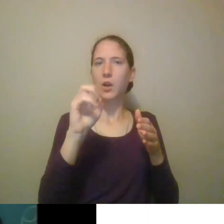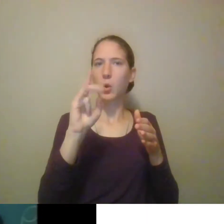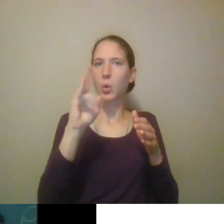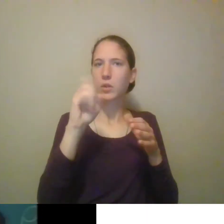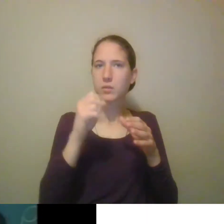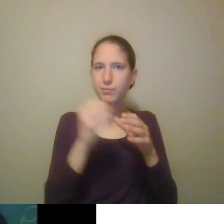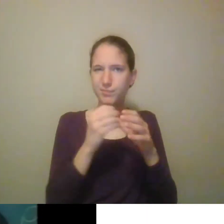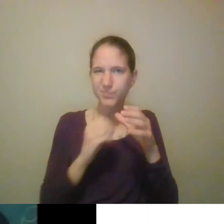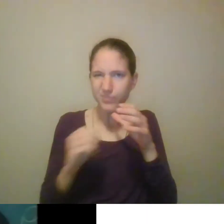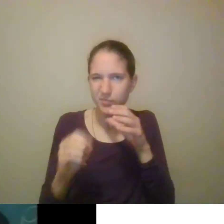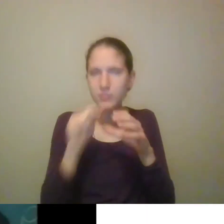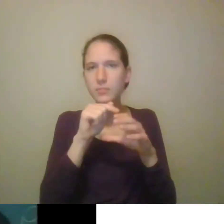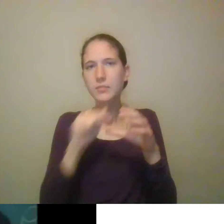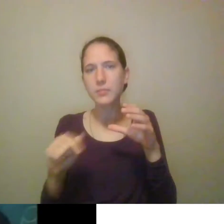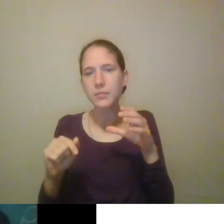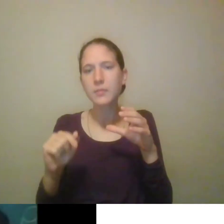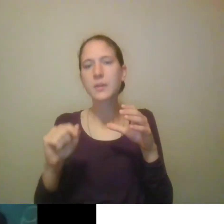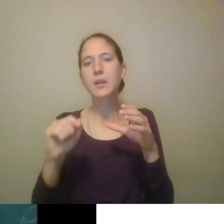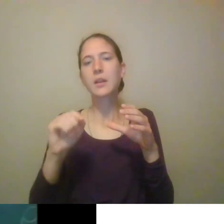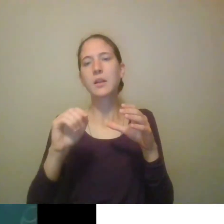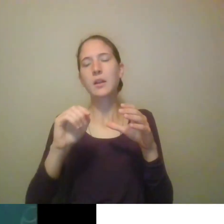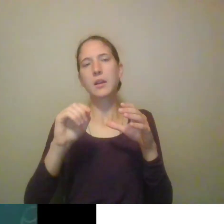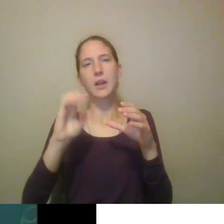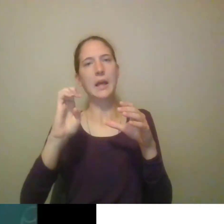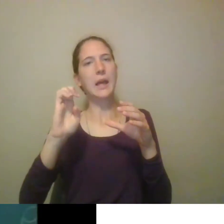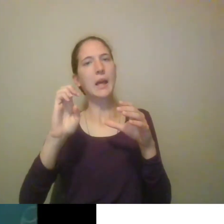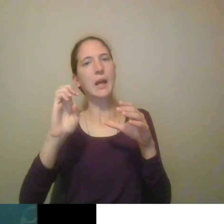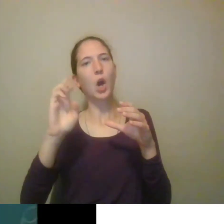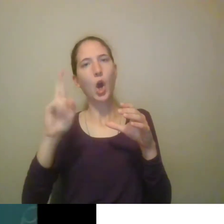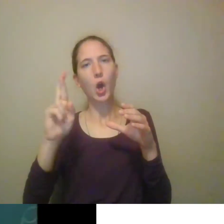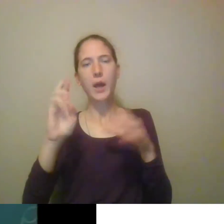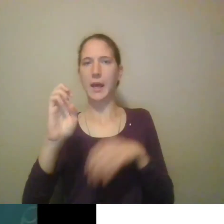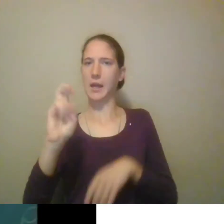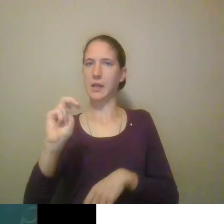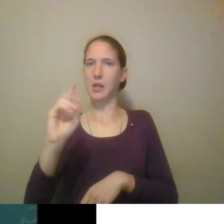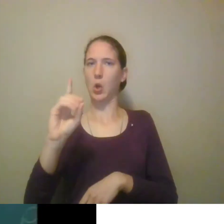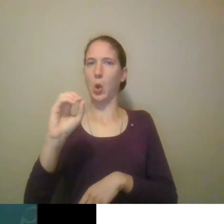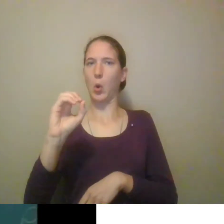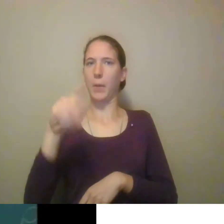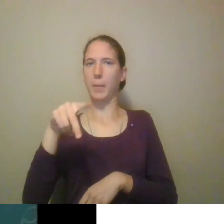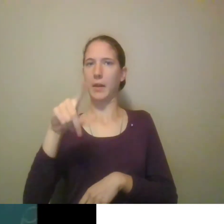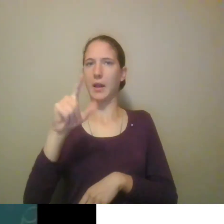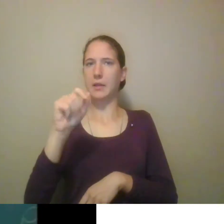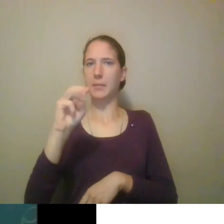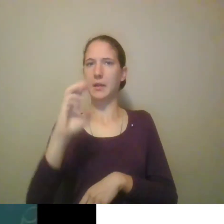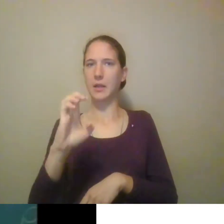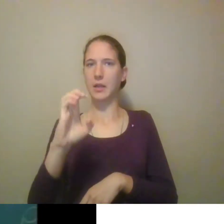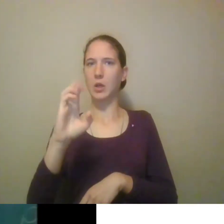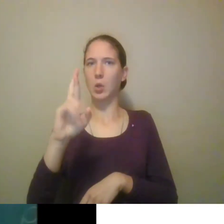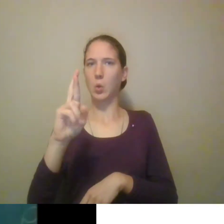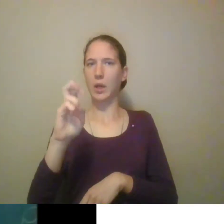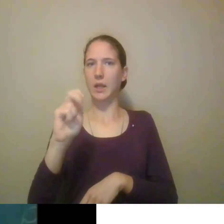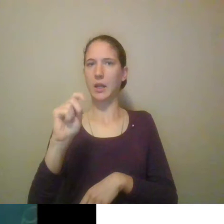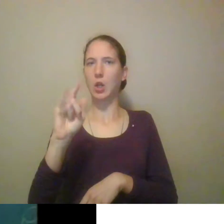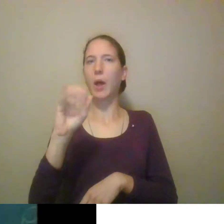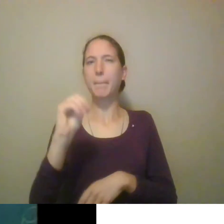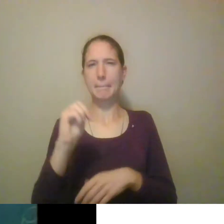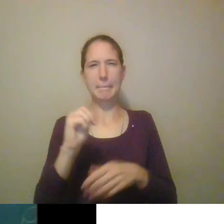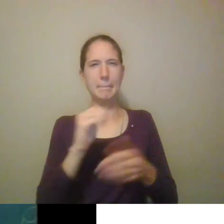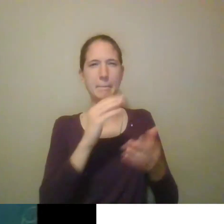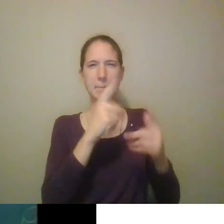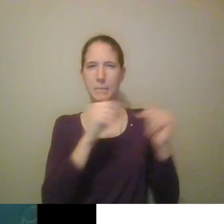ribosomes, the endoplasmic, all the parts that we did our presentations on. That's what the quiz would be. And just to know them, all right, and know what they basically do. That's